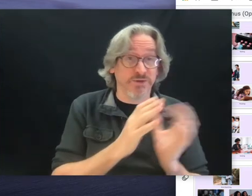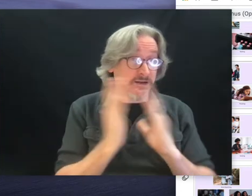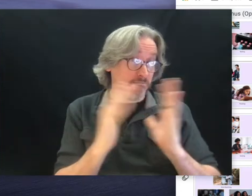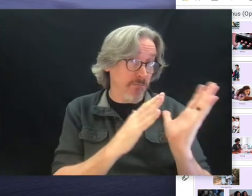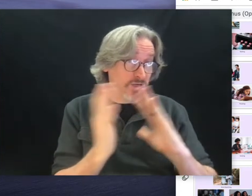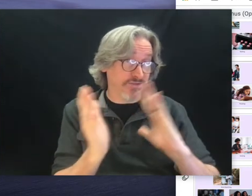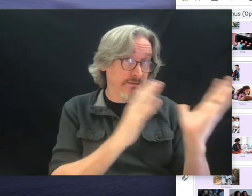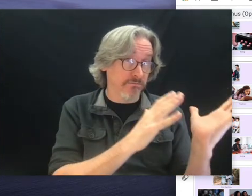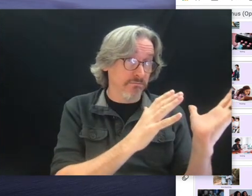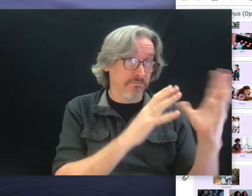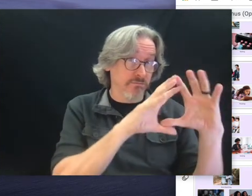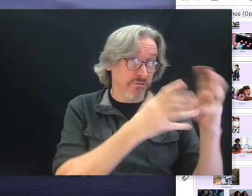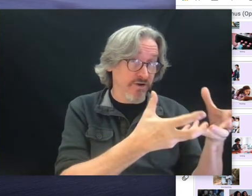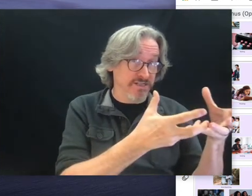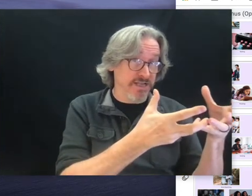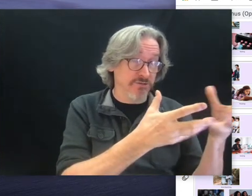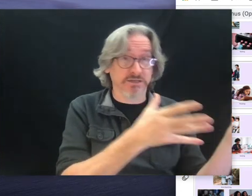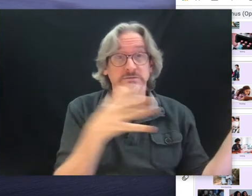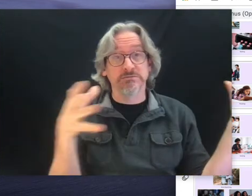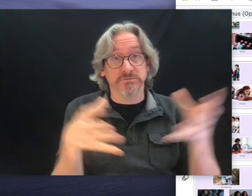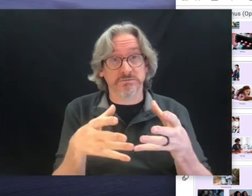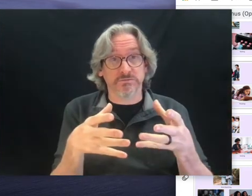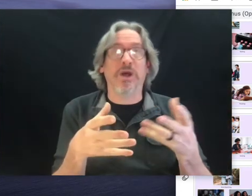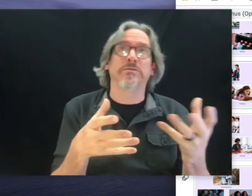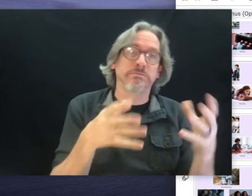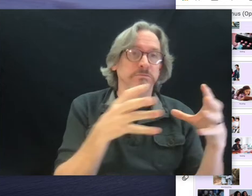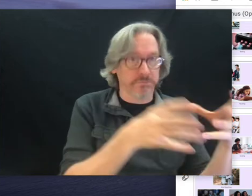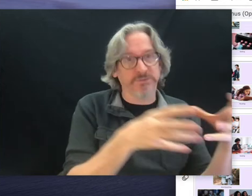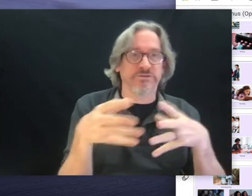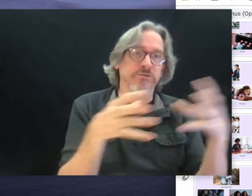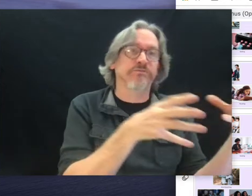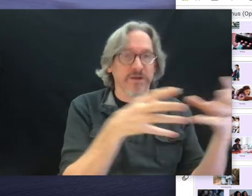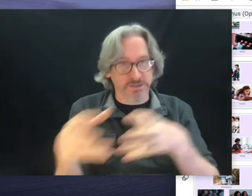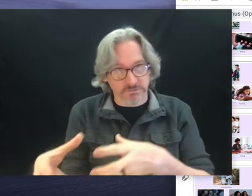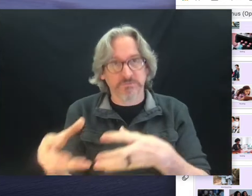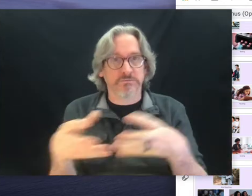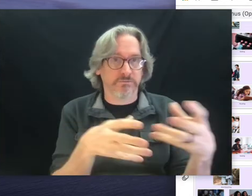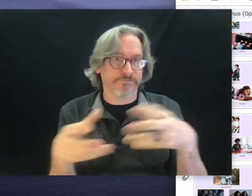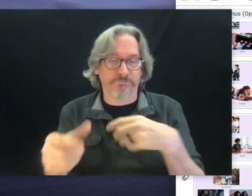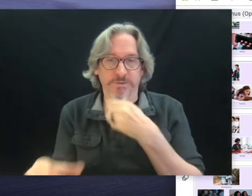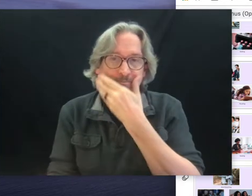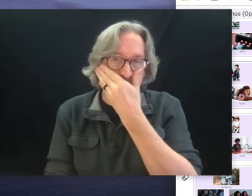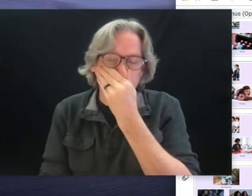So again, OSV, friends is the object. Well, subject verb, friends.